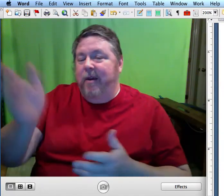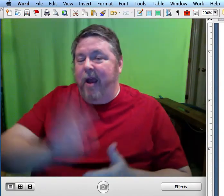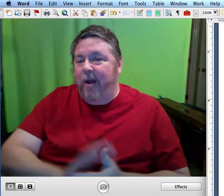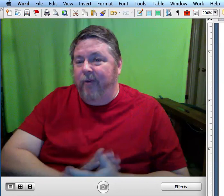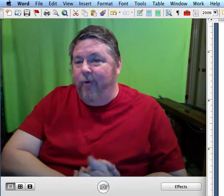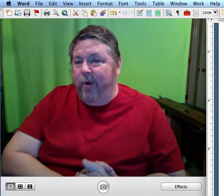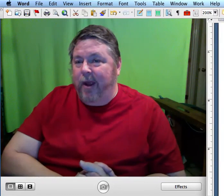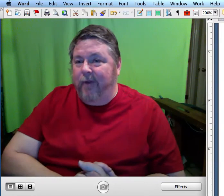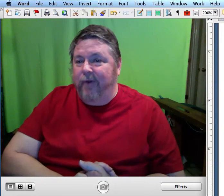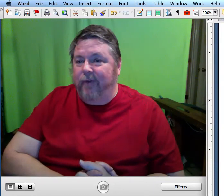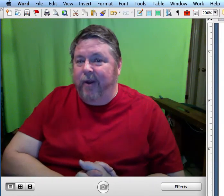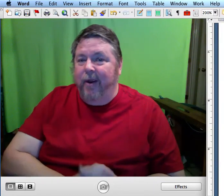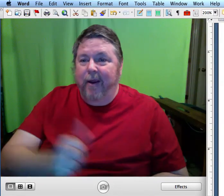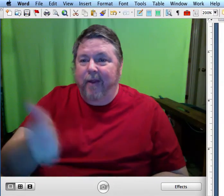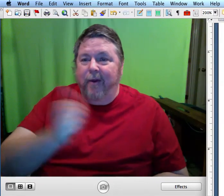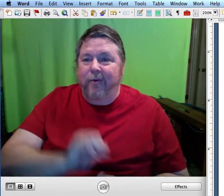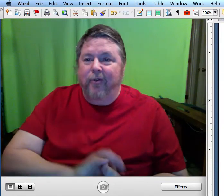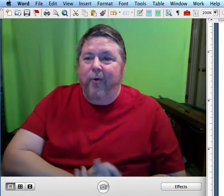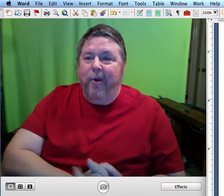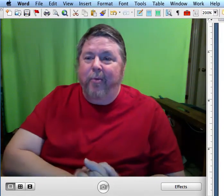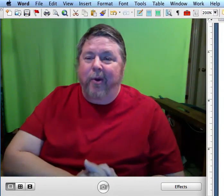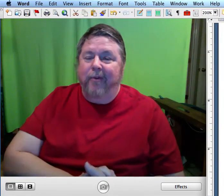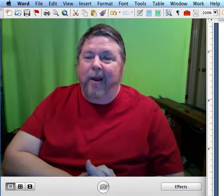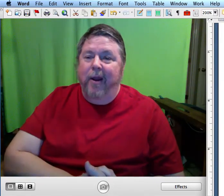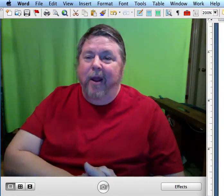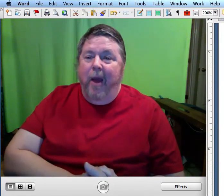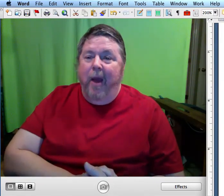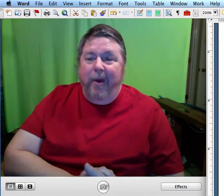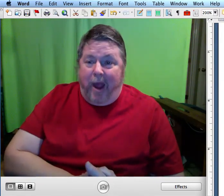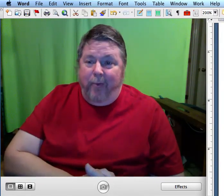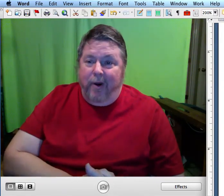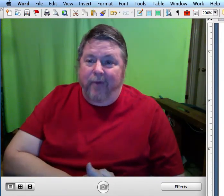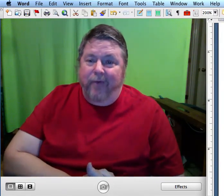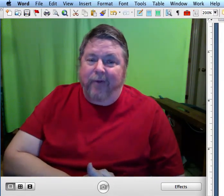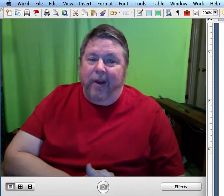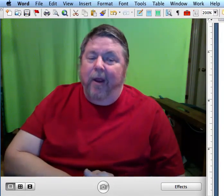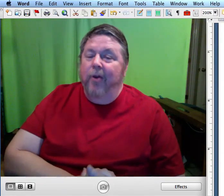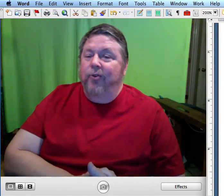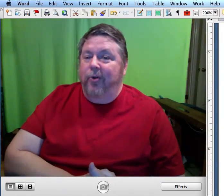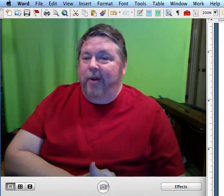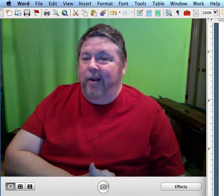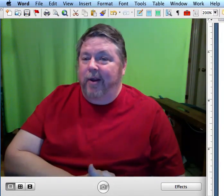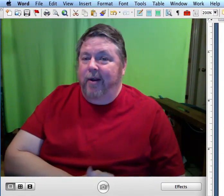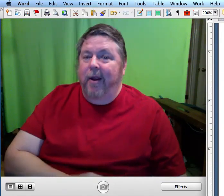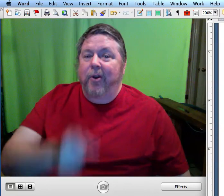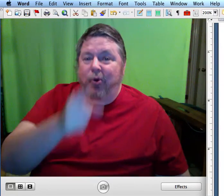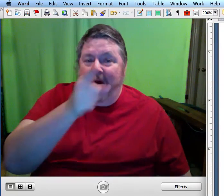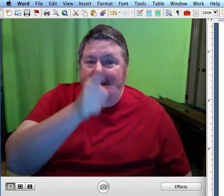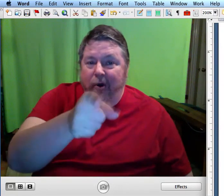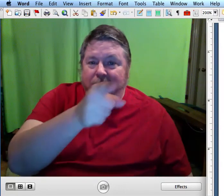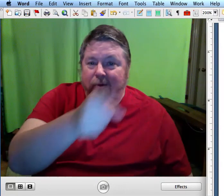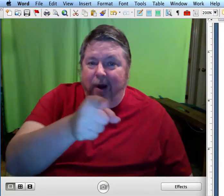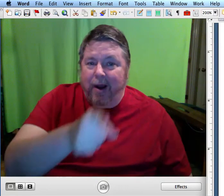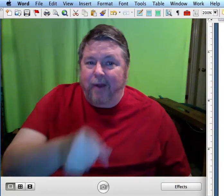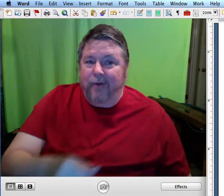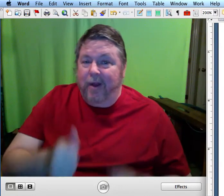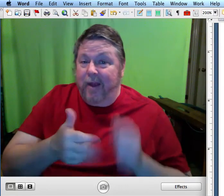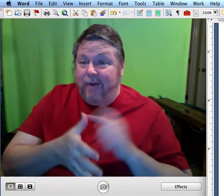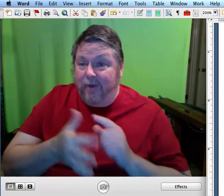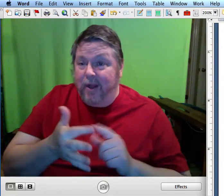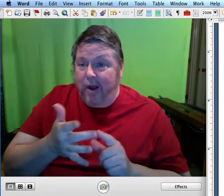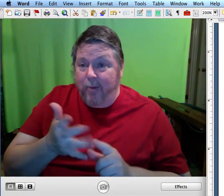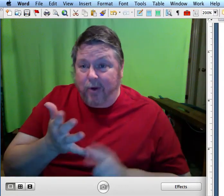say you got a 40 out of 50. There's your 40 points. Great. But I wanted 50. Sure you did. Do a good SWOT analysis